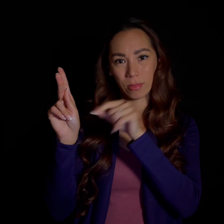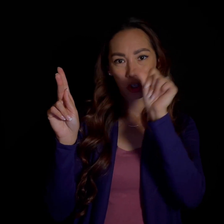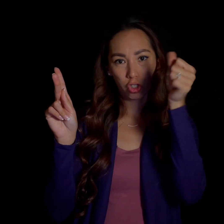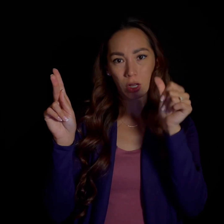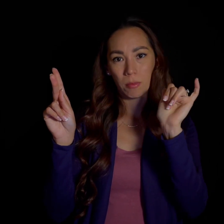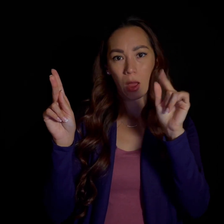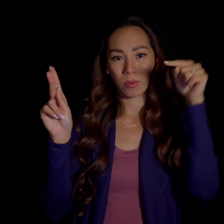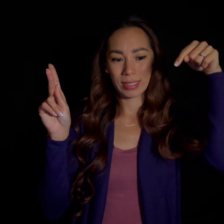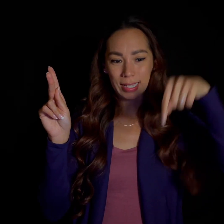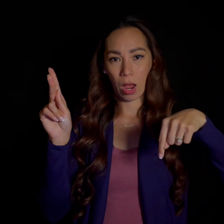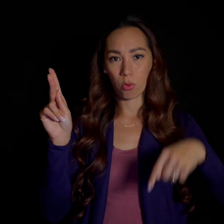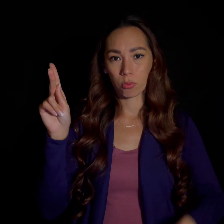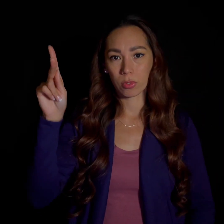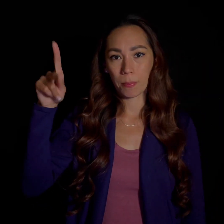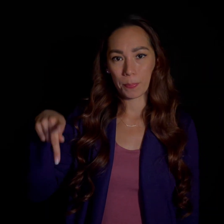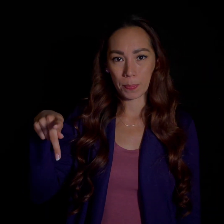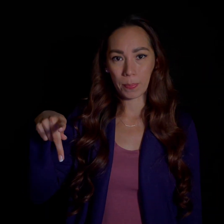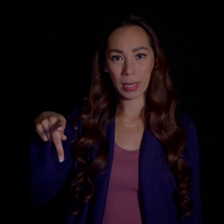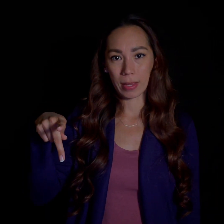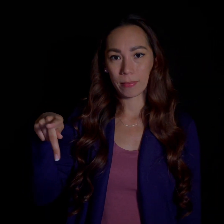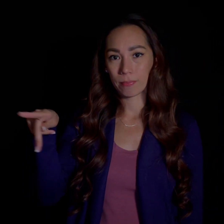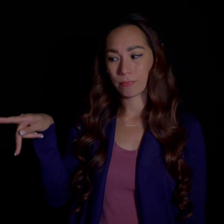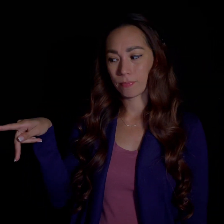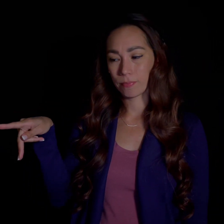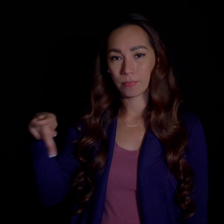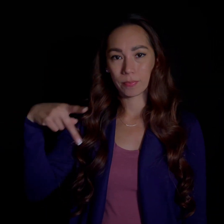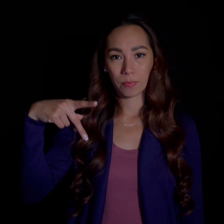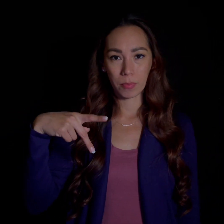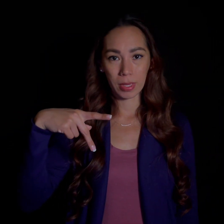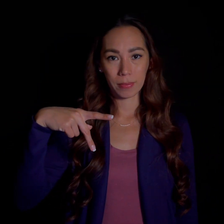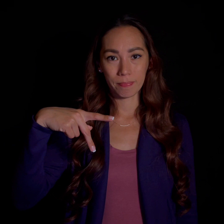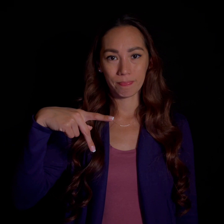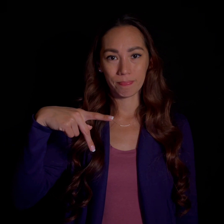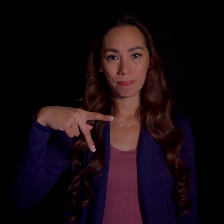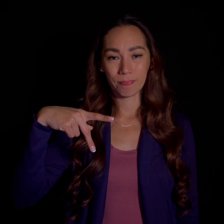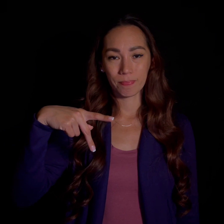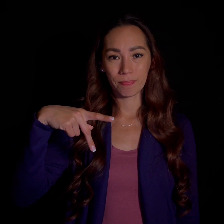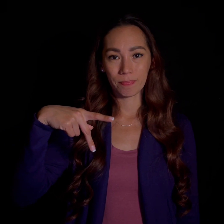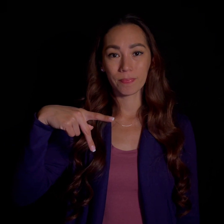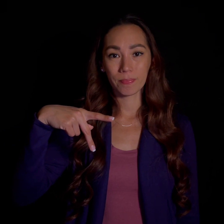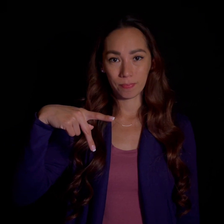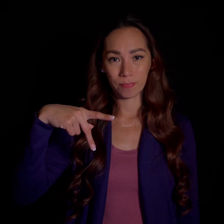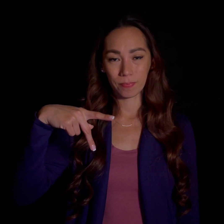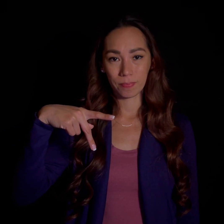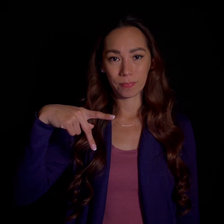going to make the same exact shape with the K, and now you're going to go down into P.